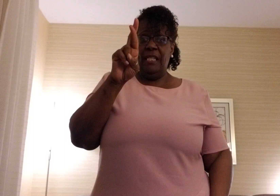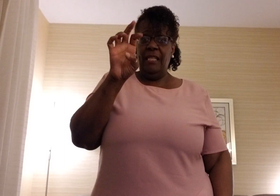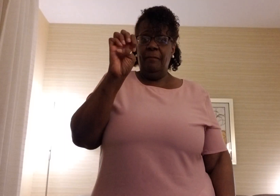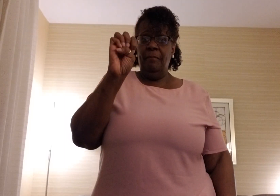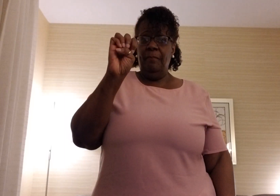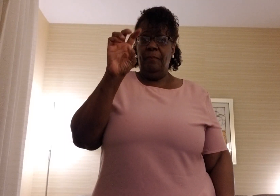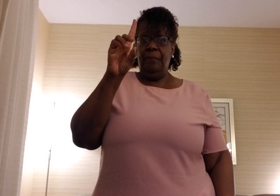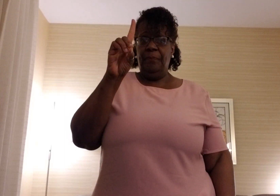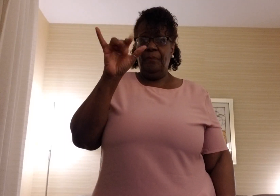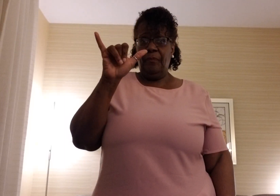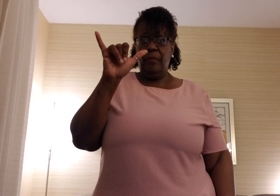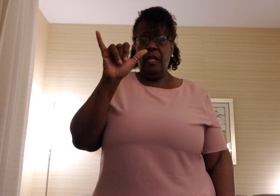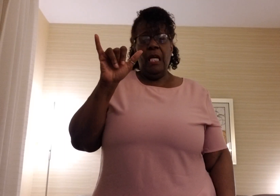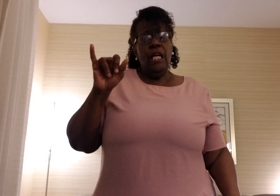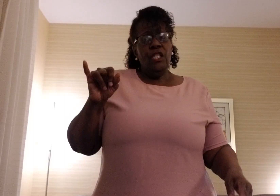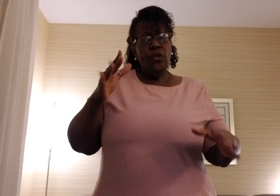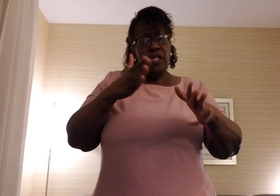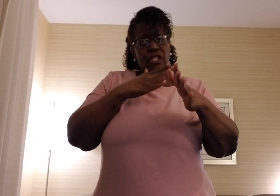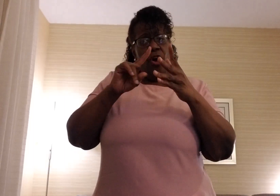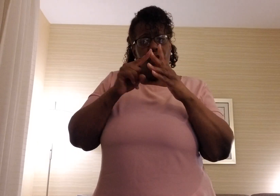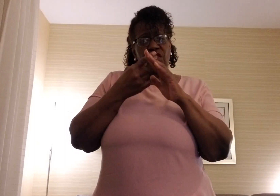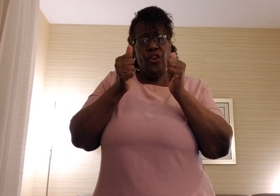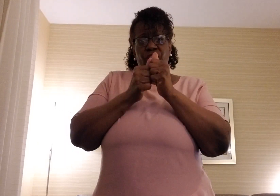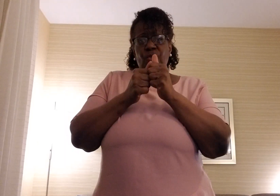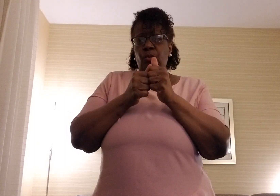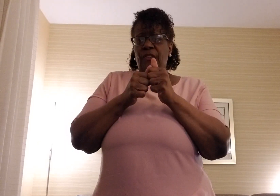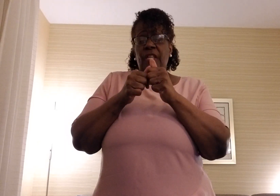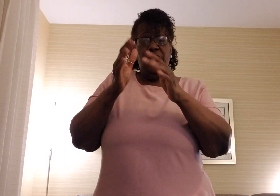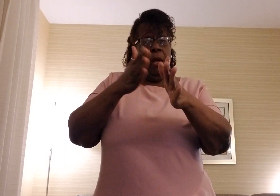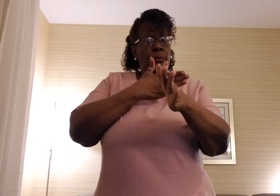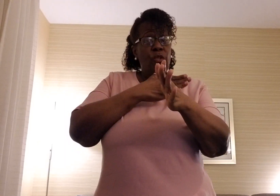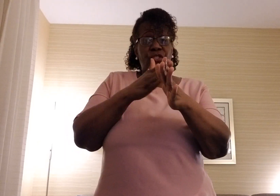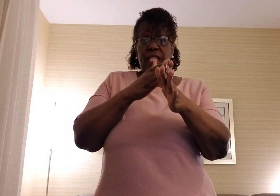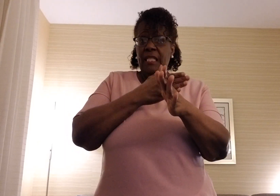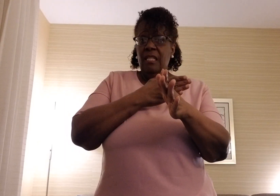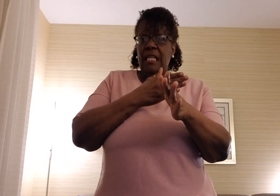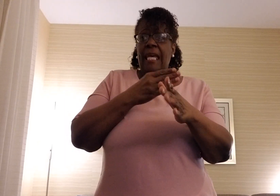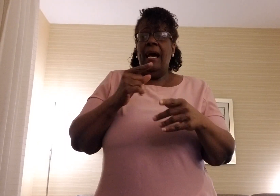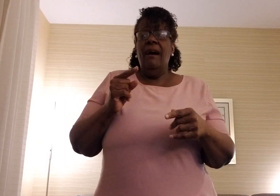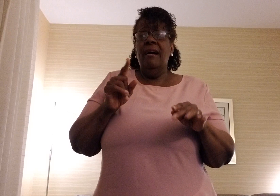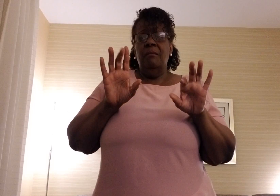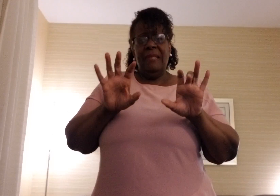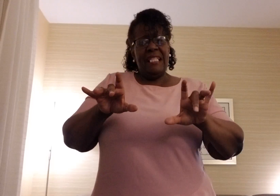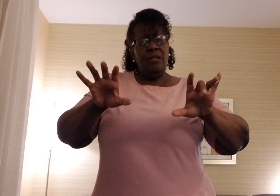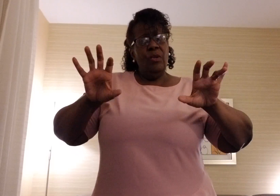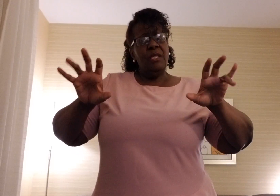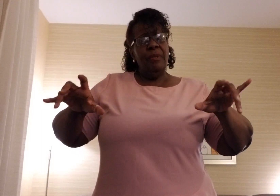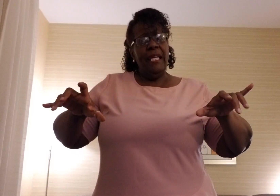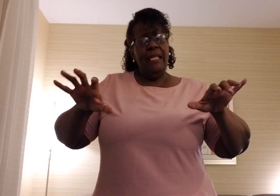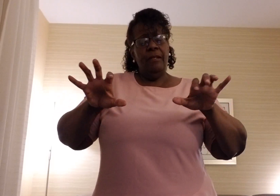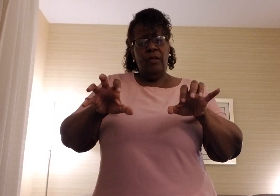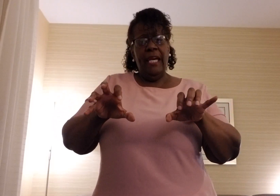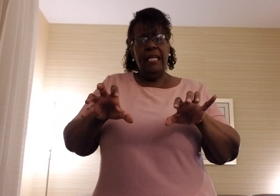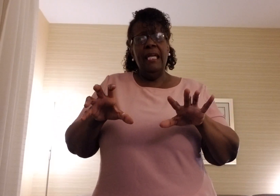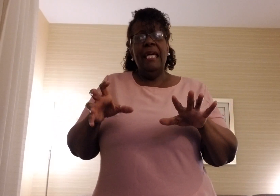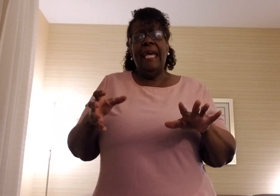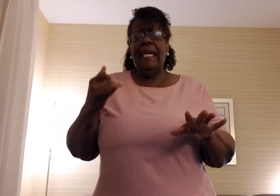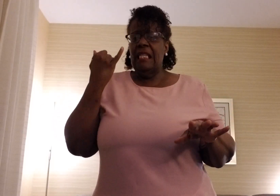Reedy. So the song starts with music like someone's playing, okay? And